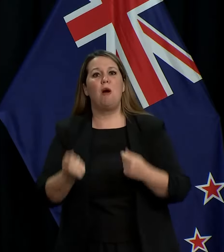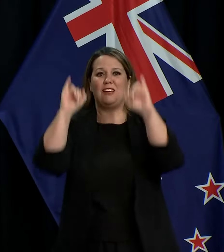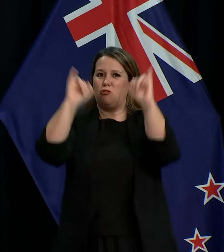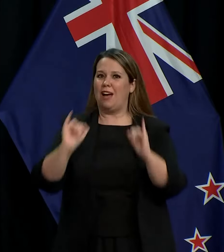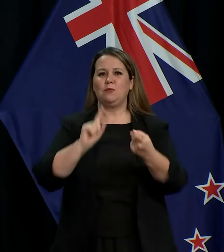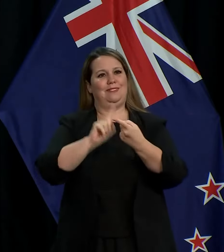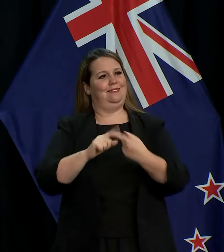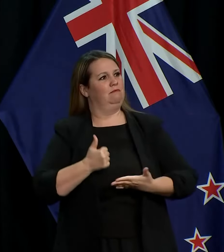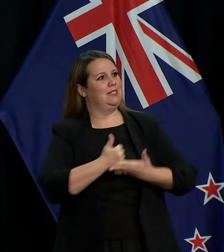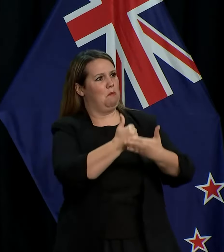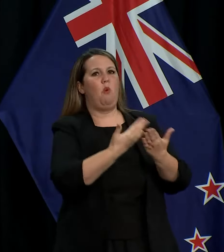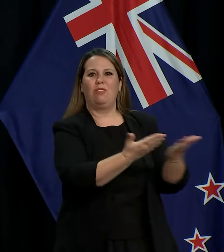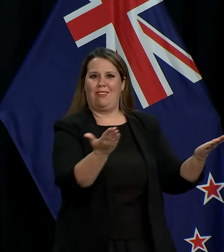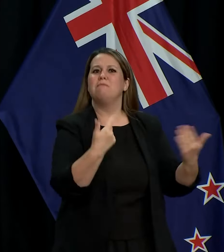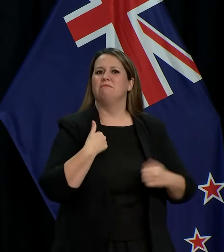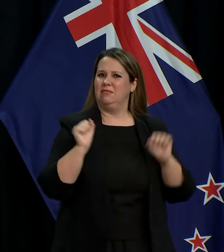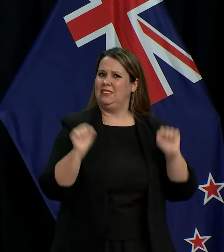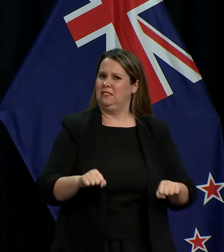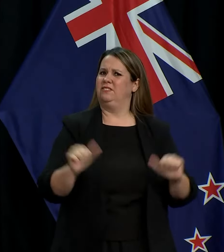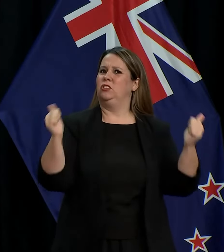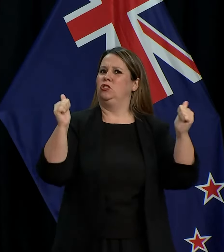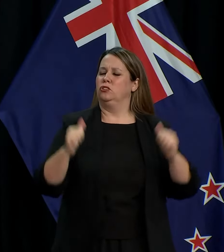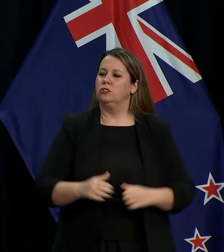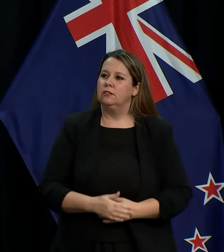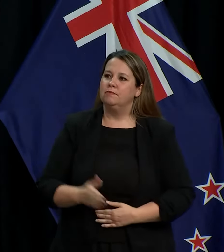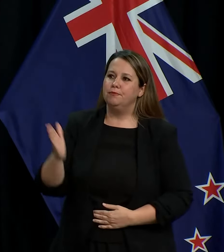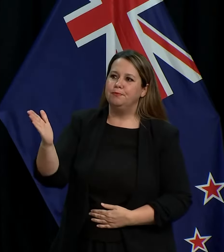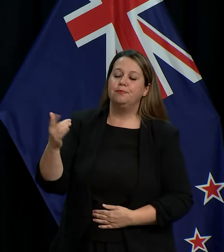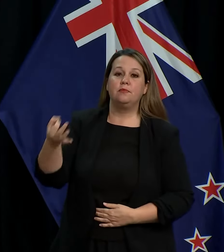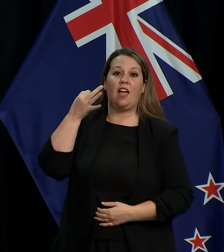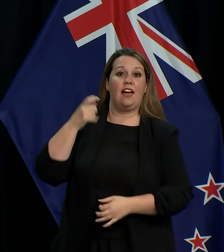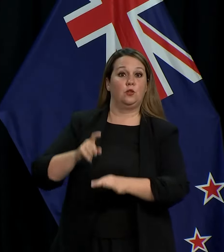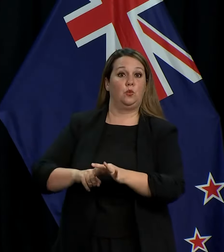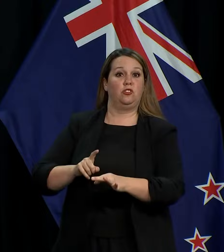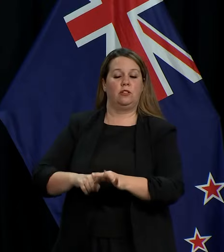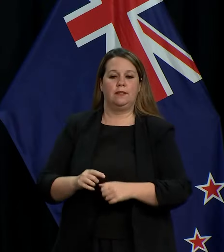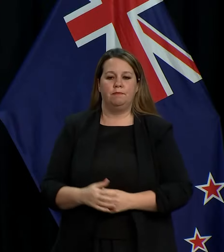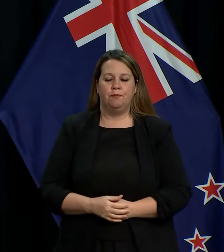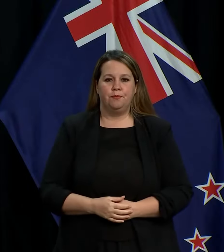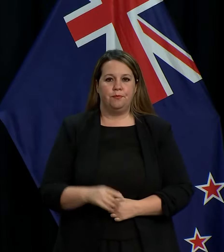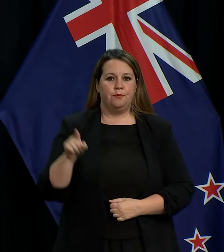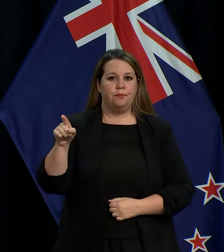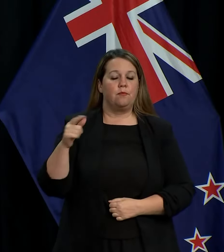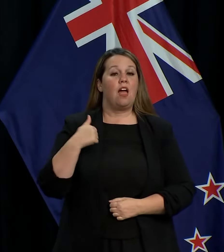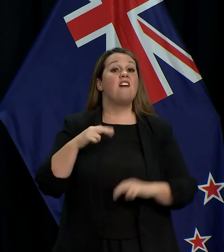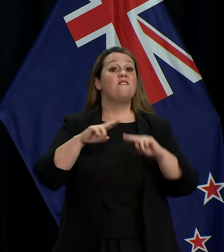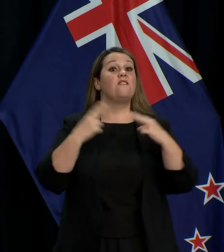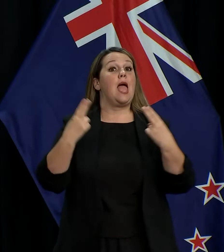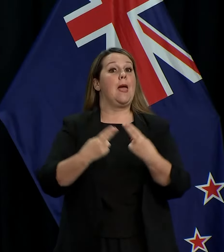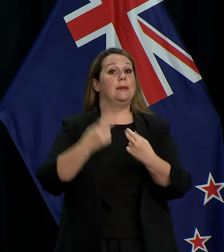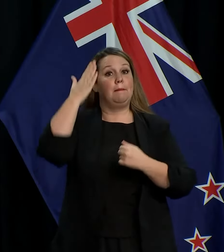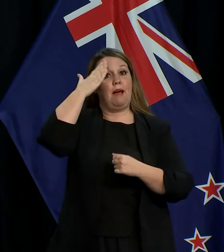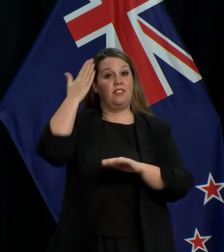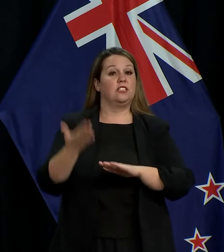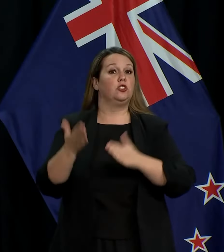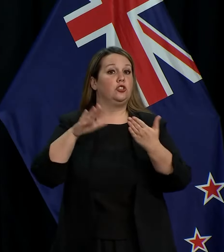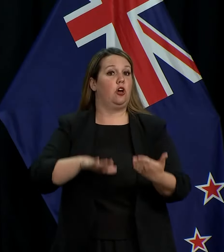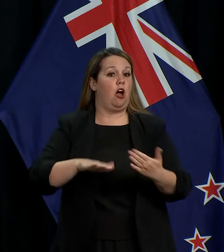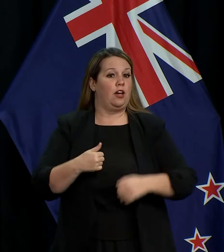Yeah, I'll just pan around if I can. Yeah. Prime Minister, a Wellington family were told after their mother died that Kainga